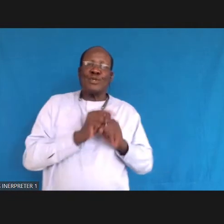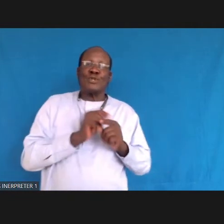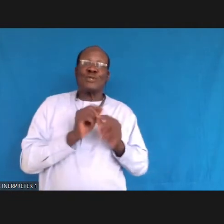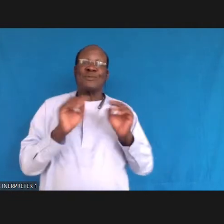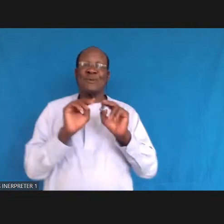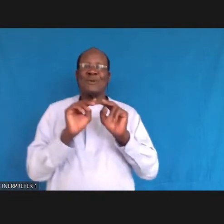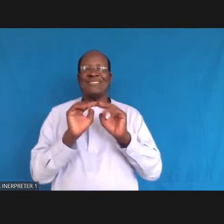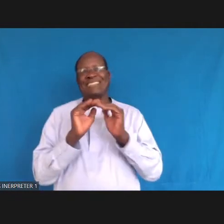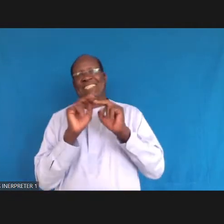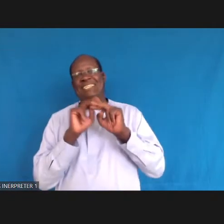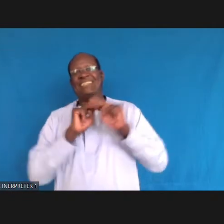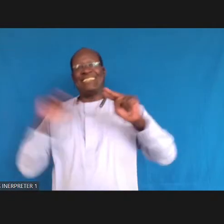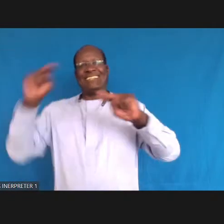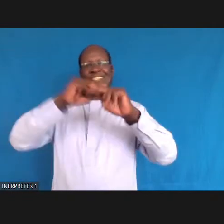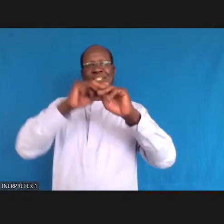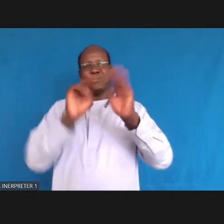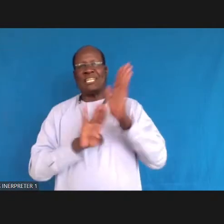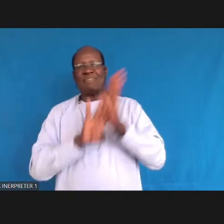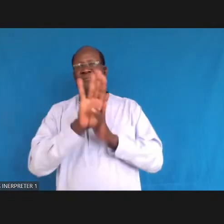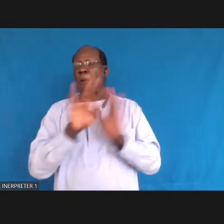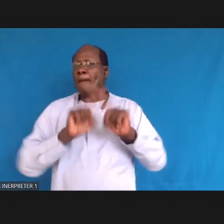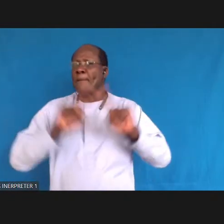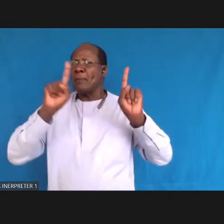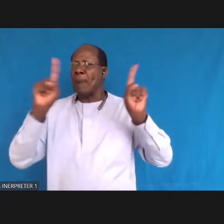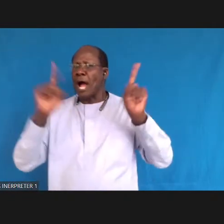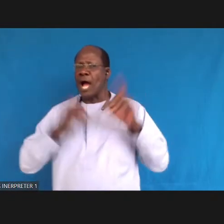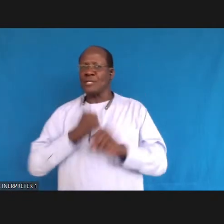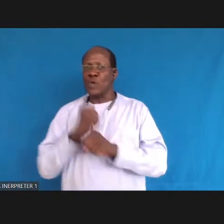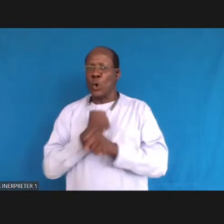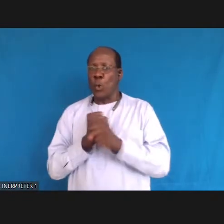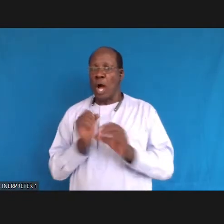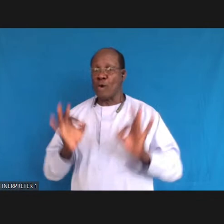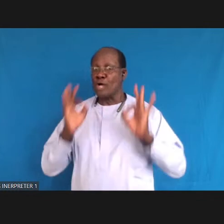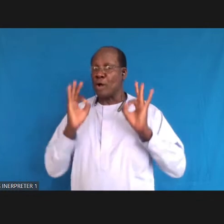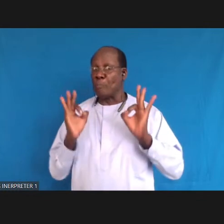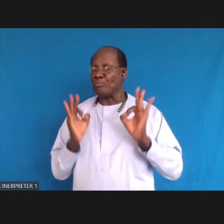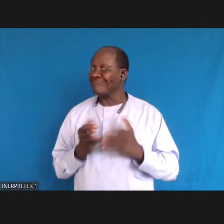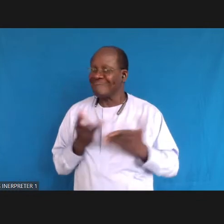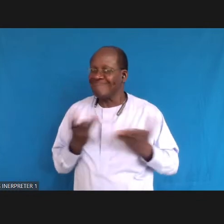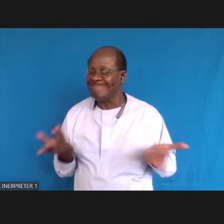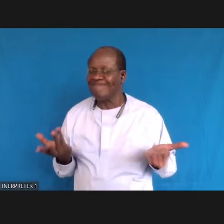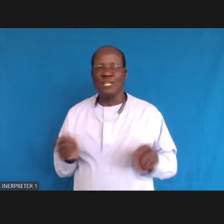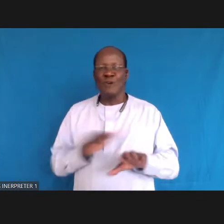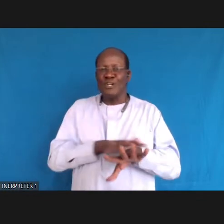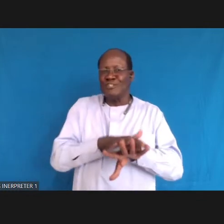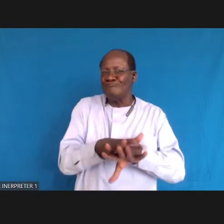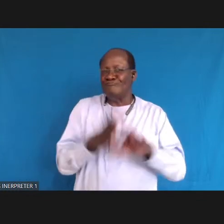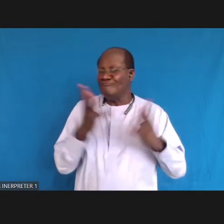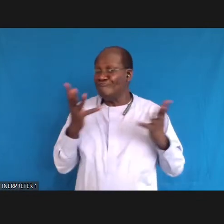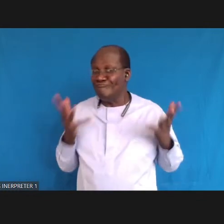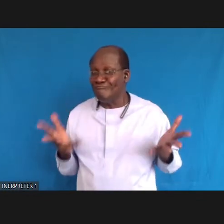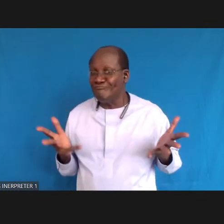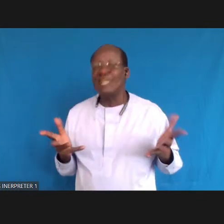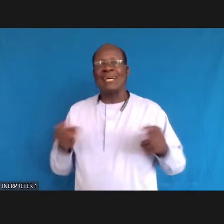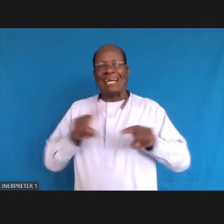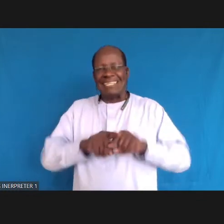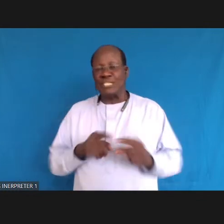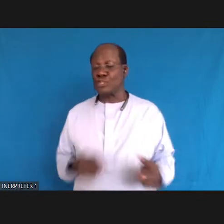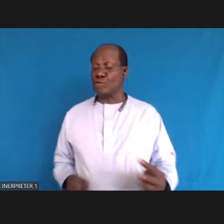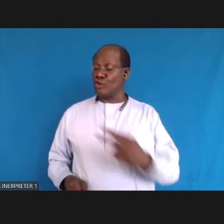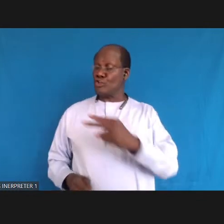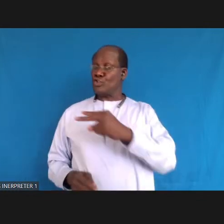what are the best practices can be applied or scale up on the review or voluntary